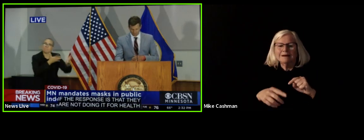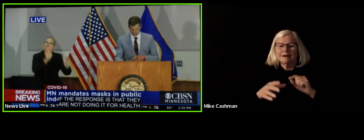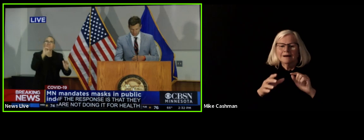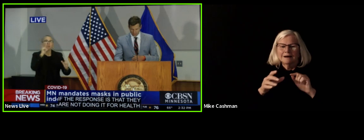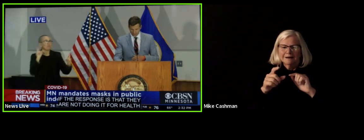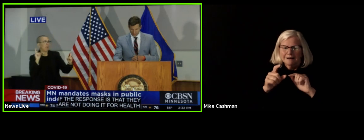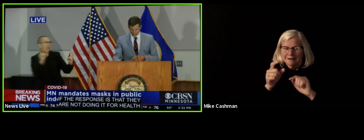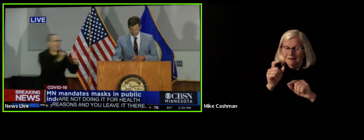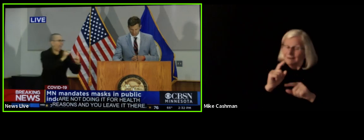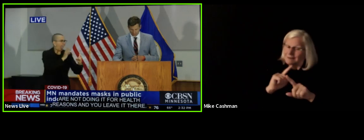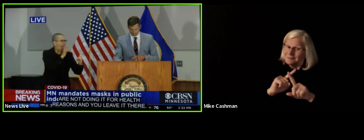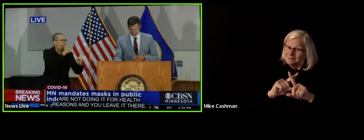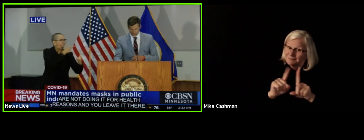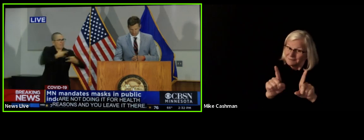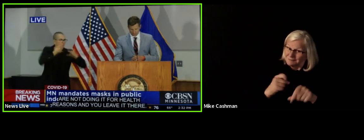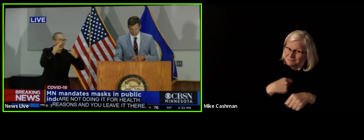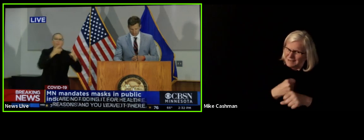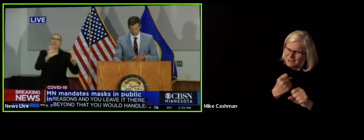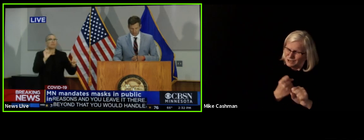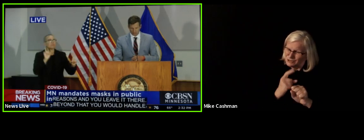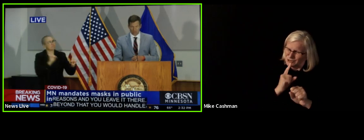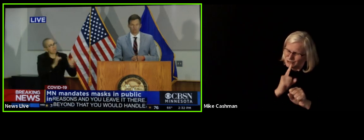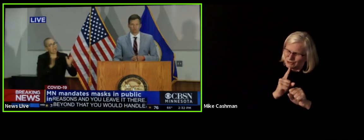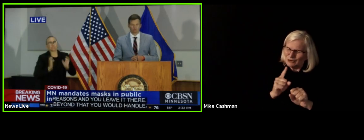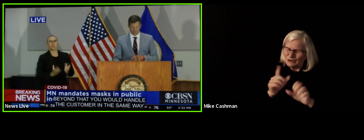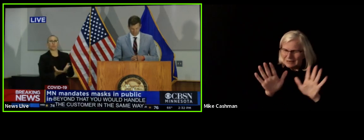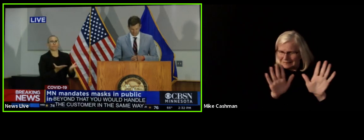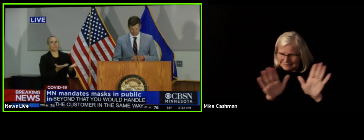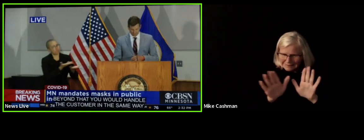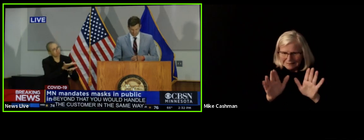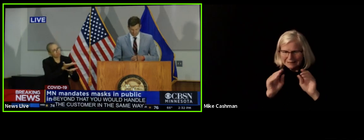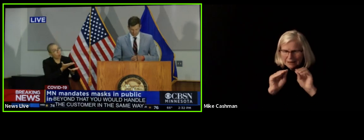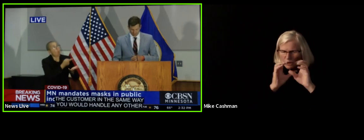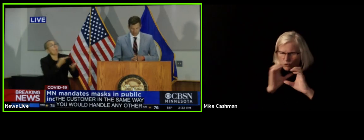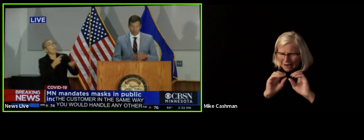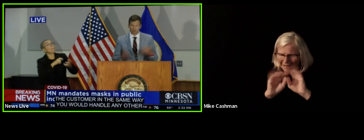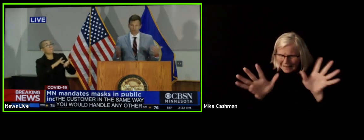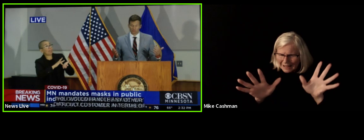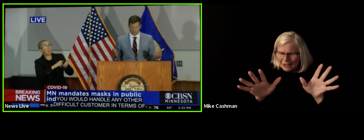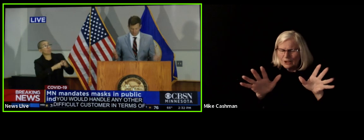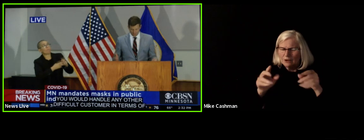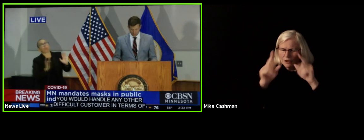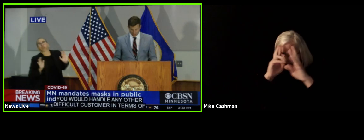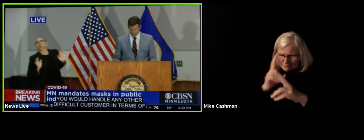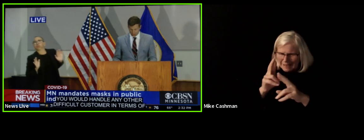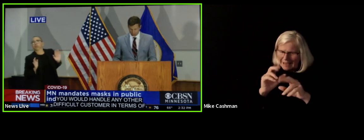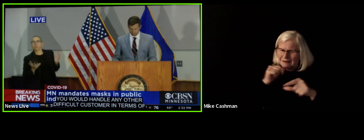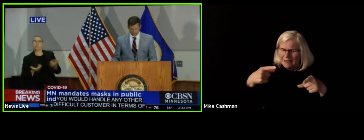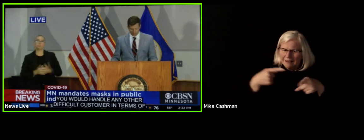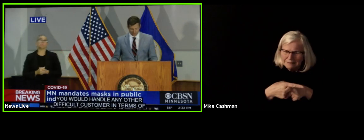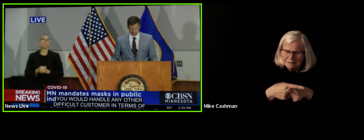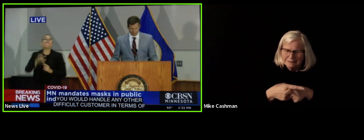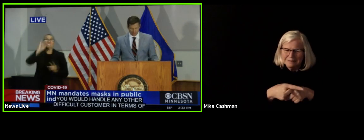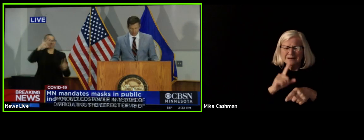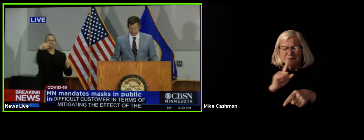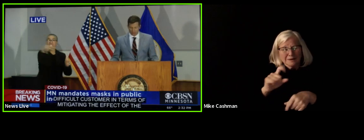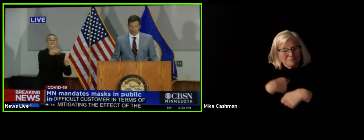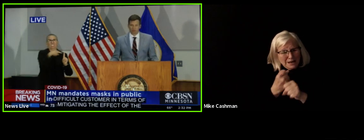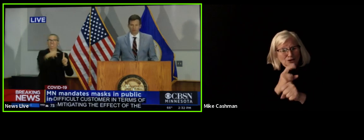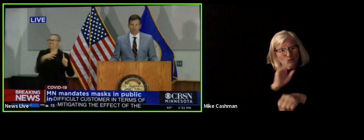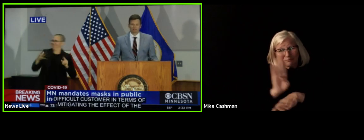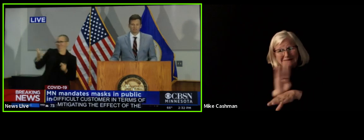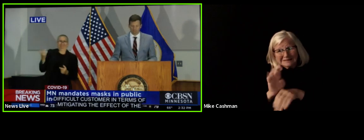of mitigating the effect and ensuring that you can keep your business safe. If you do those things, you are compliant, and there's some